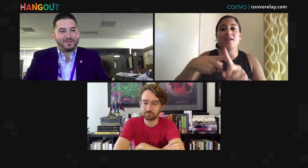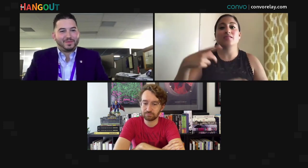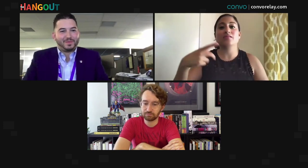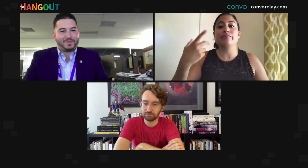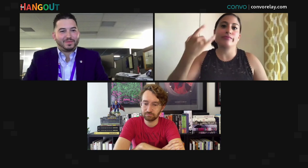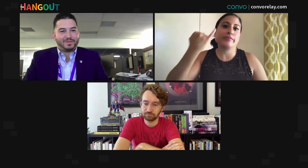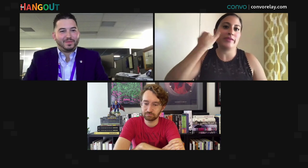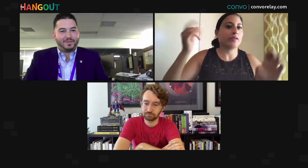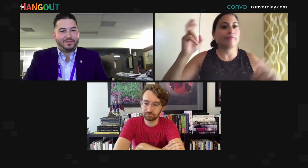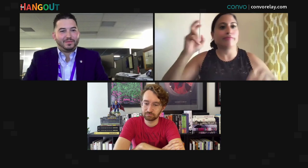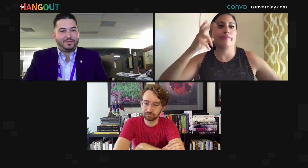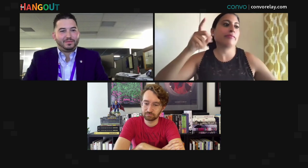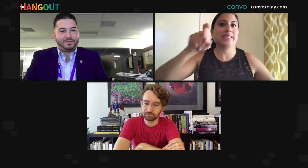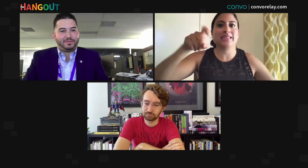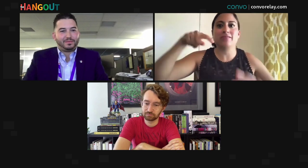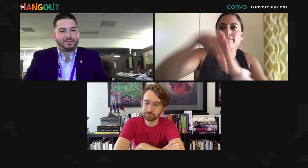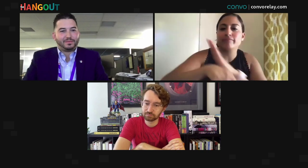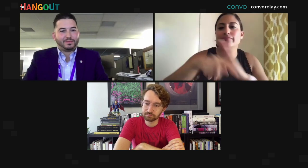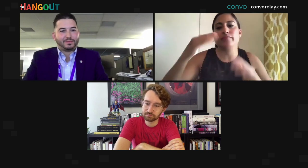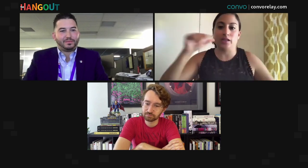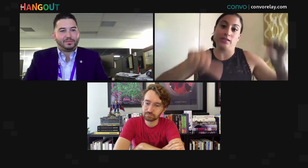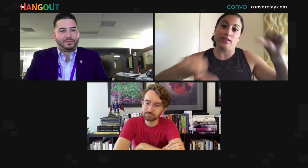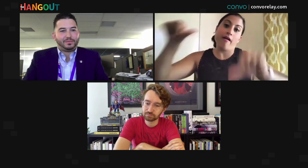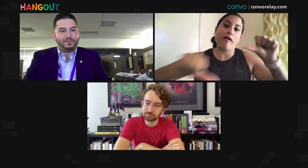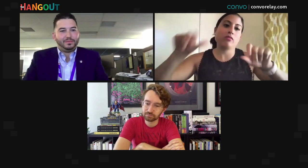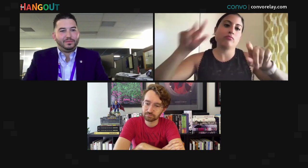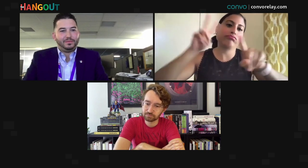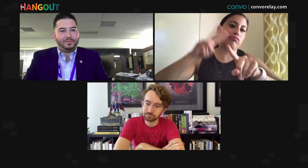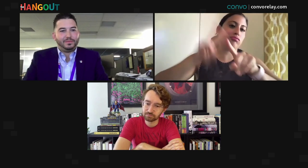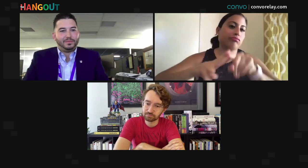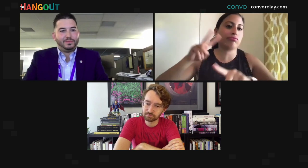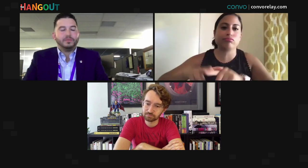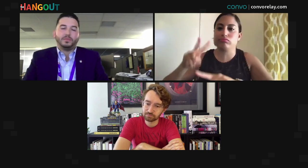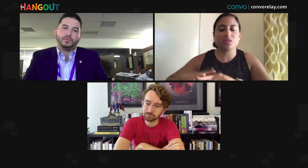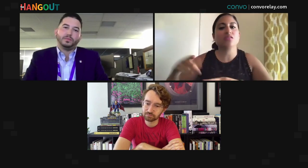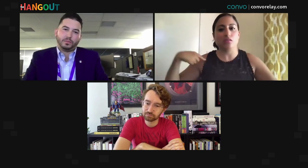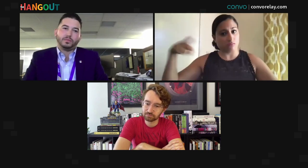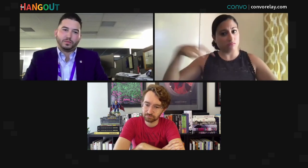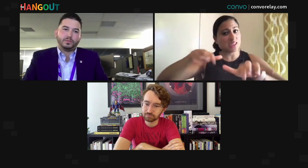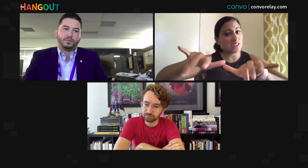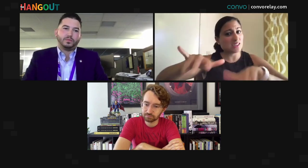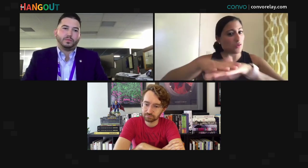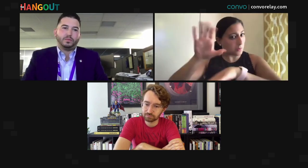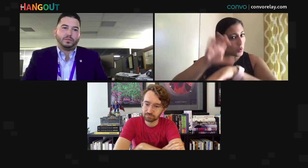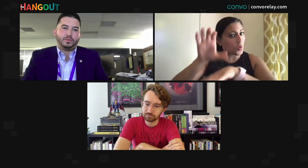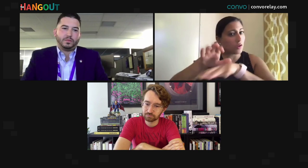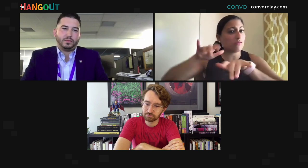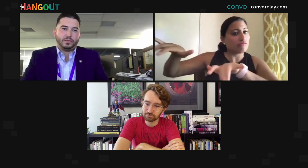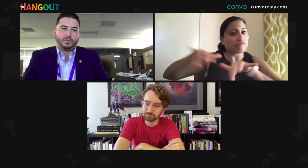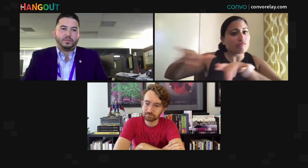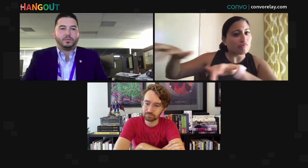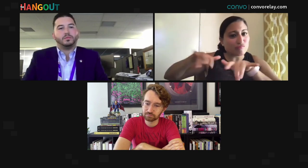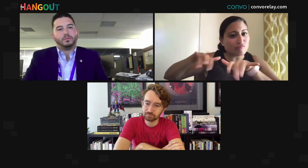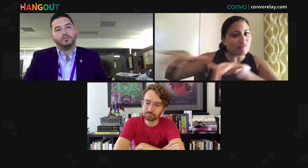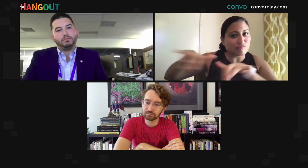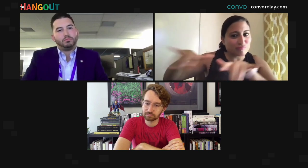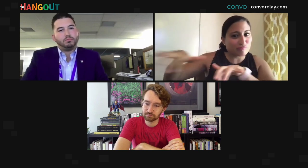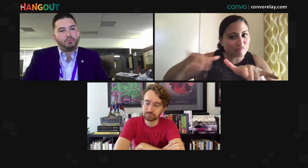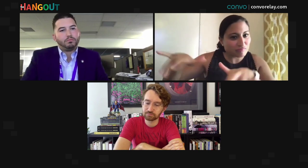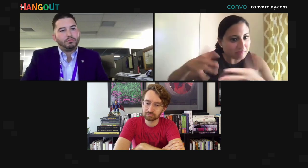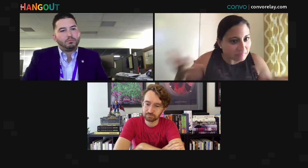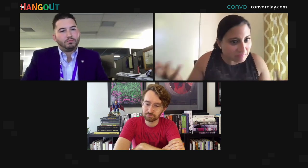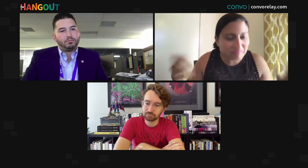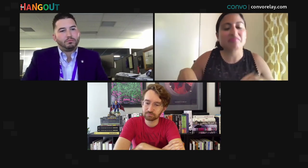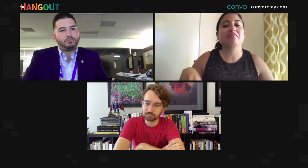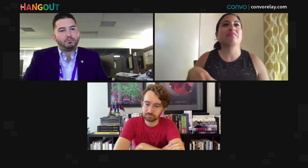teaching them more, and they're signing and they're picking up different things. And of course, in the scientific field, we have a lot of jargon that we use. And